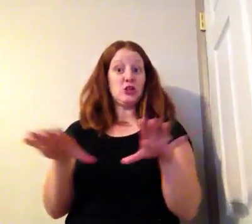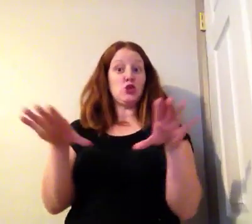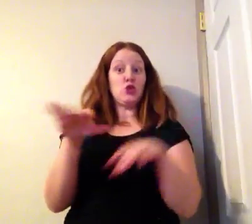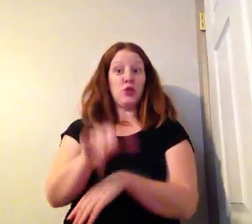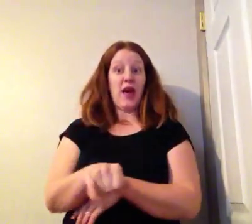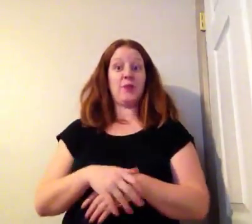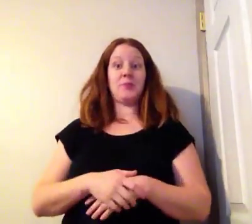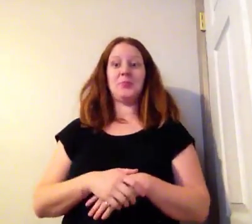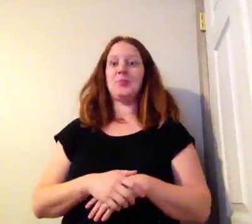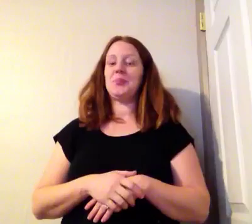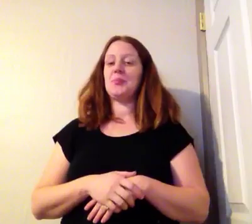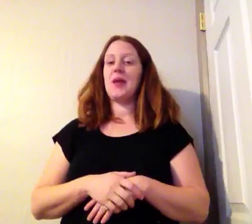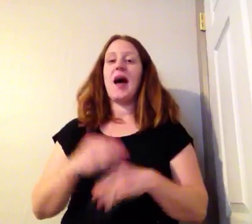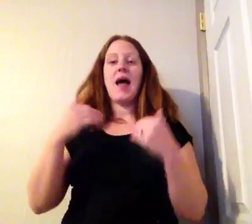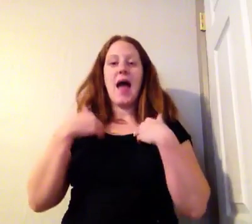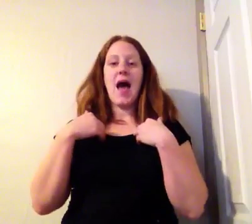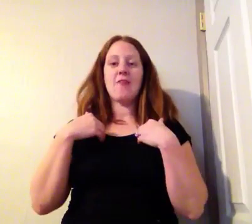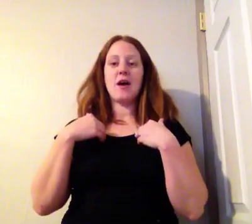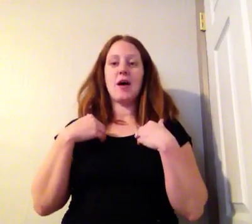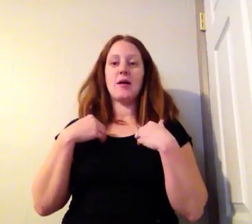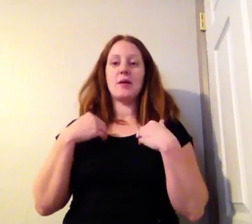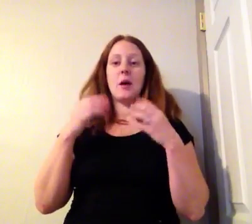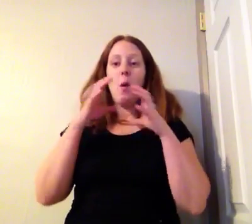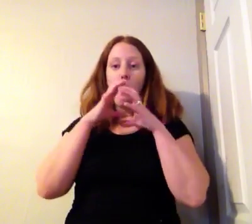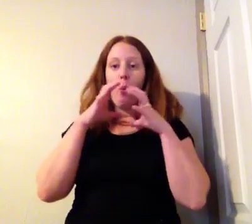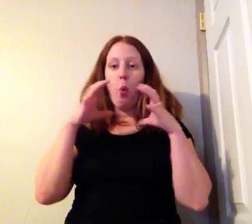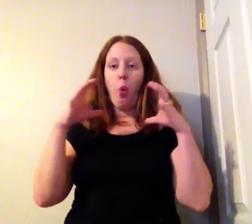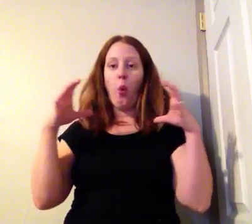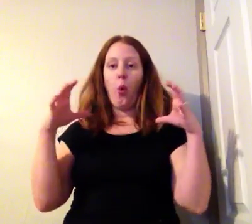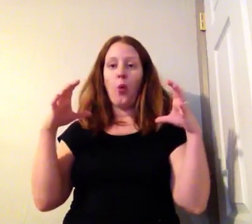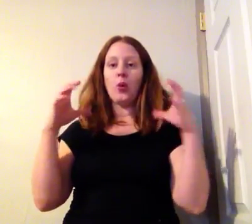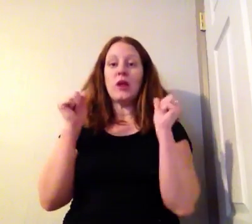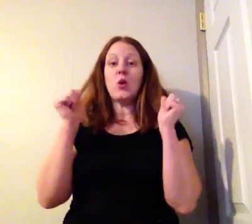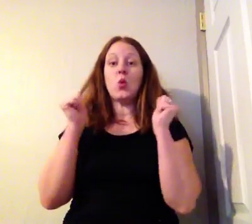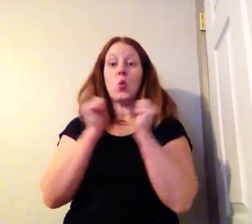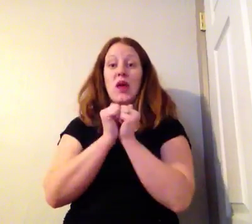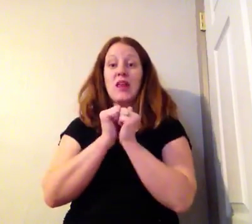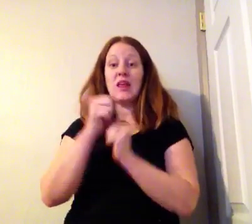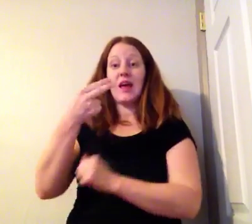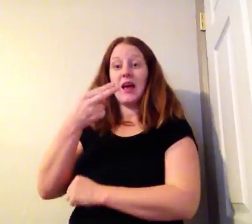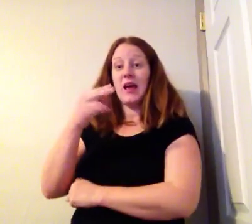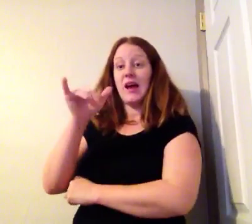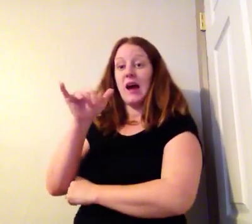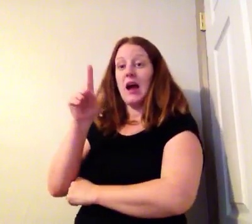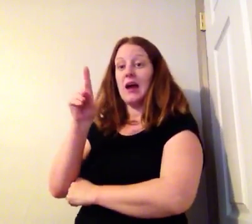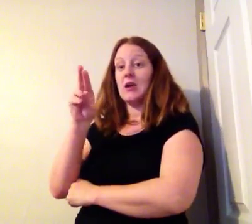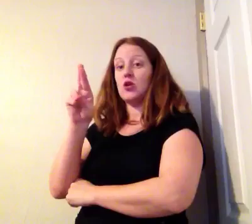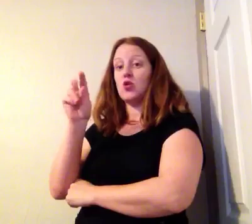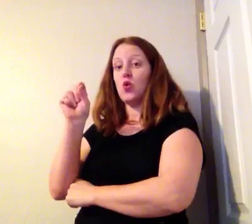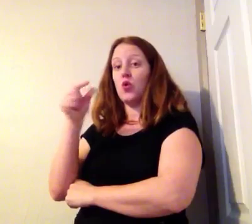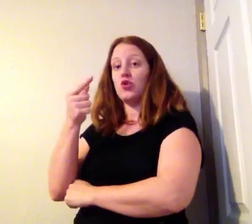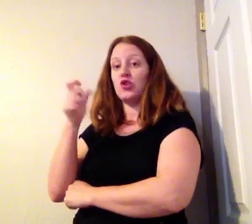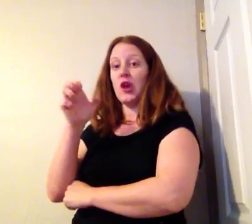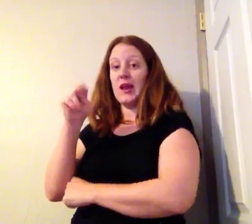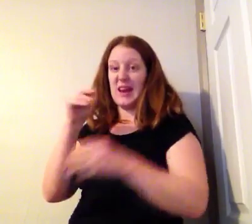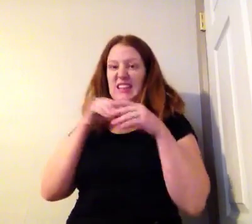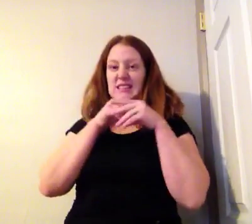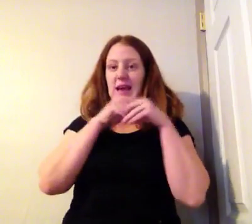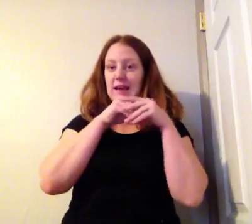I have a balloon with hydrogen here. I have to put it in a balloon, otherwise it would immediately disappear. And